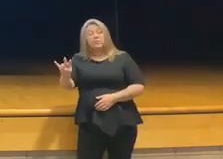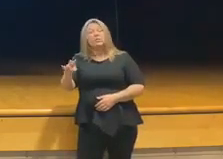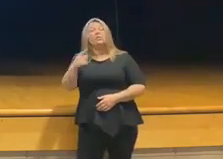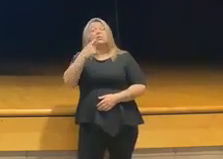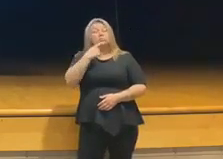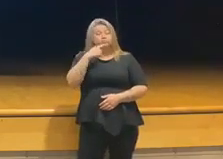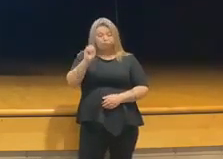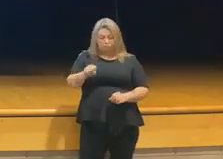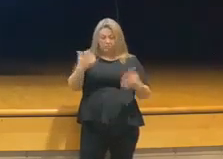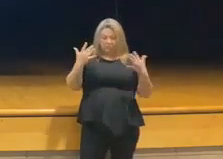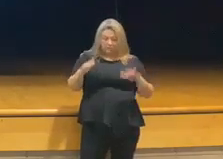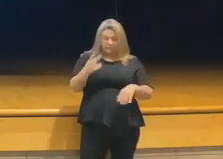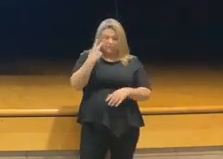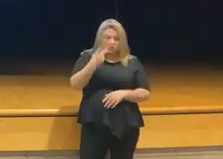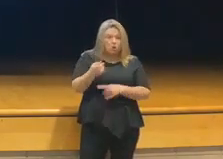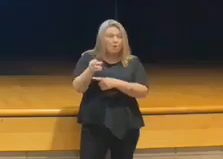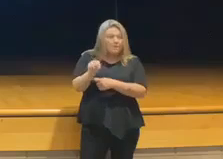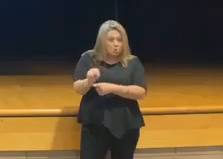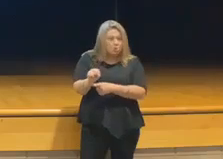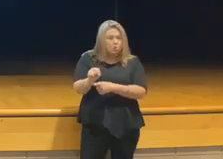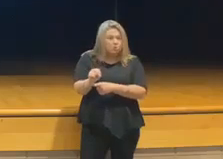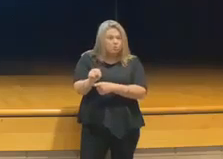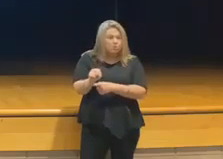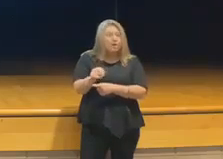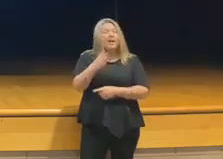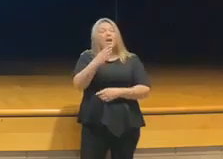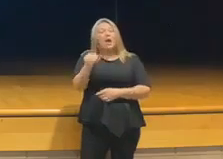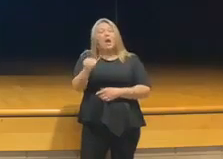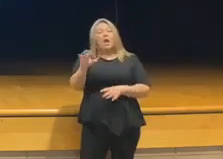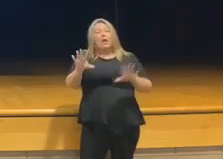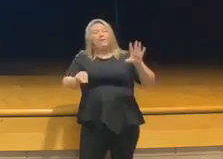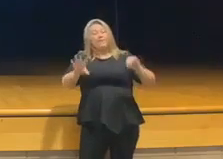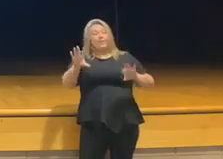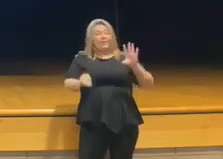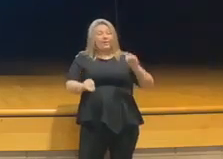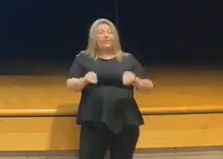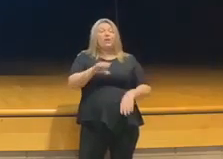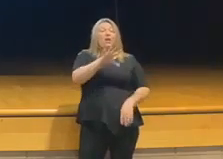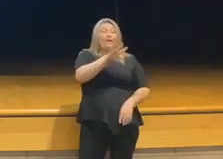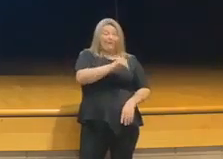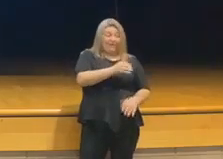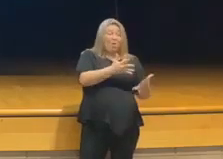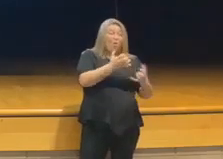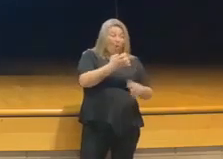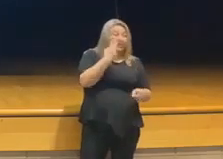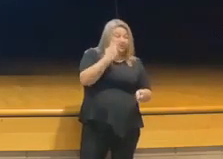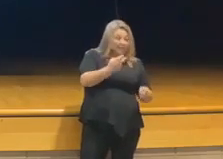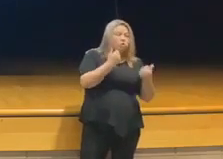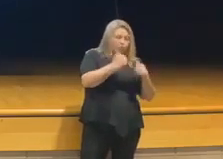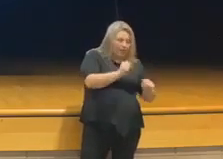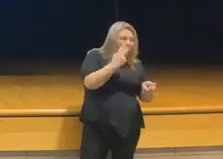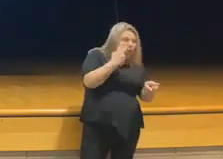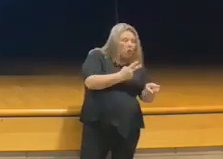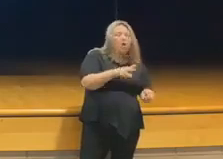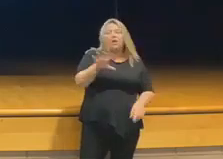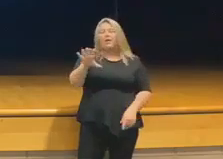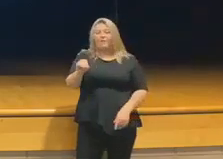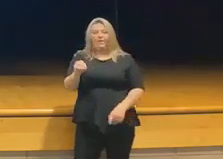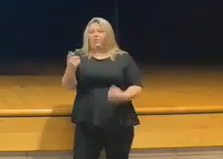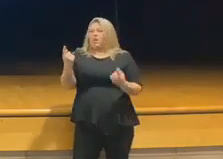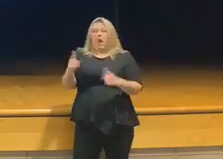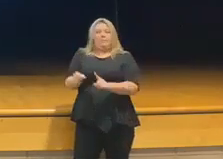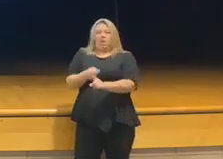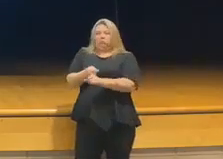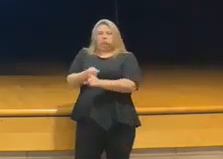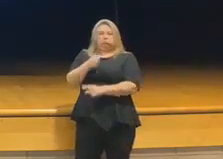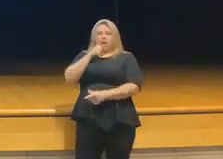encountering porn, and about half of that was intentional and half was unintentional. So I've come across quite a number of children who